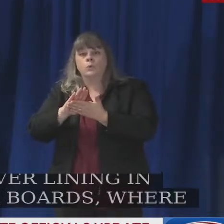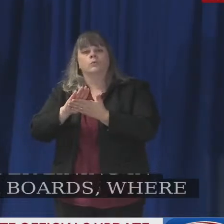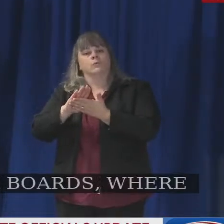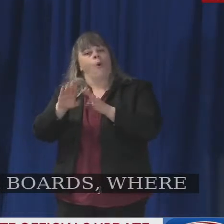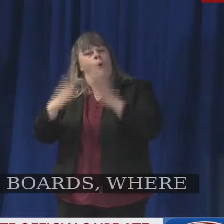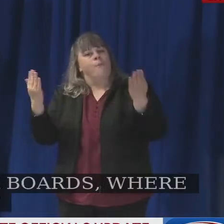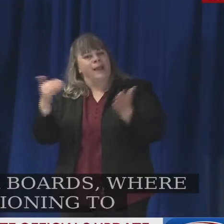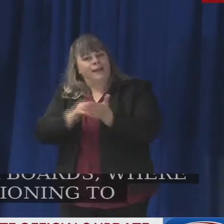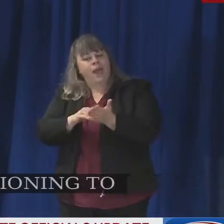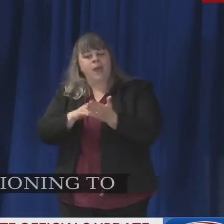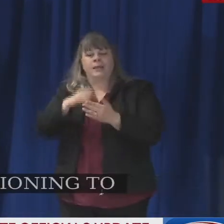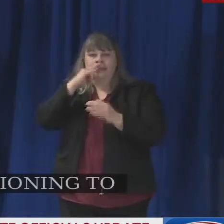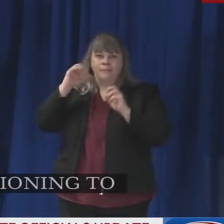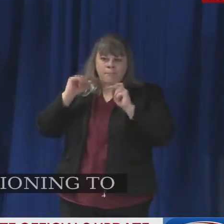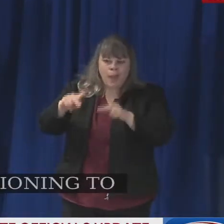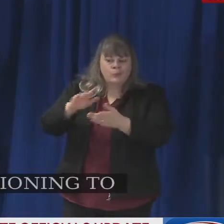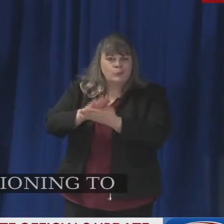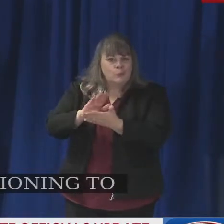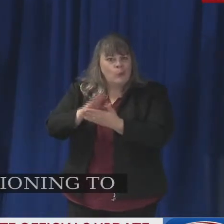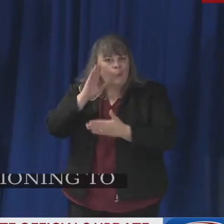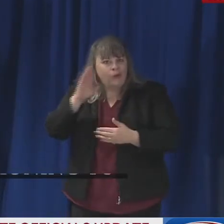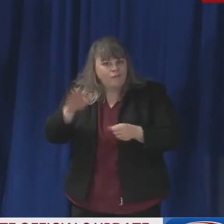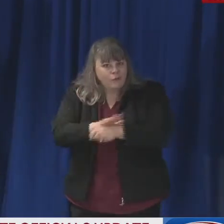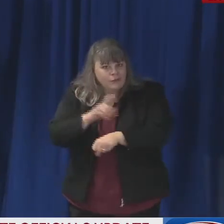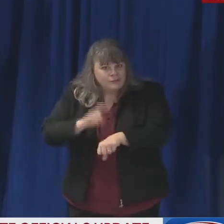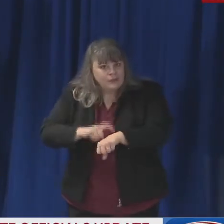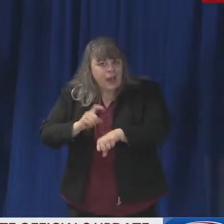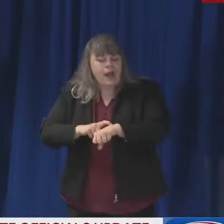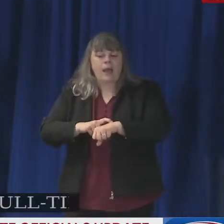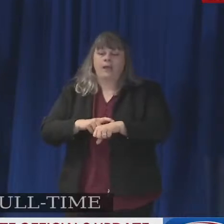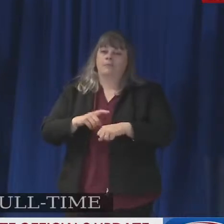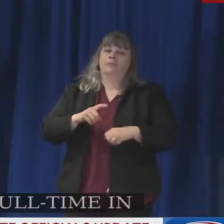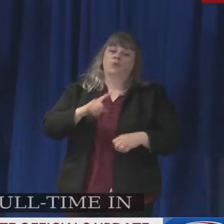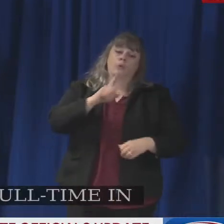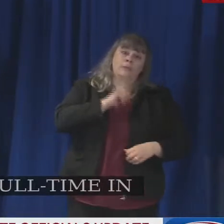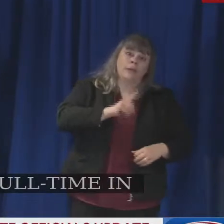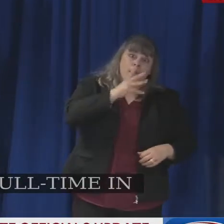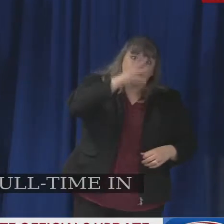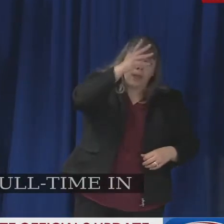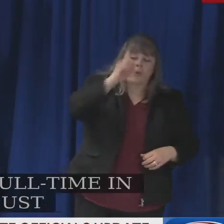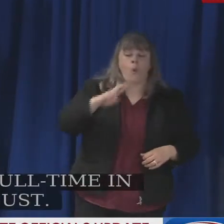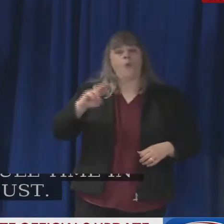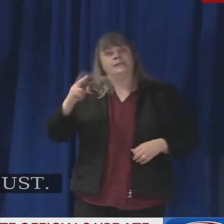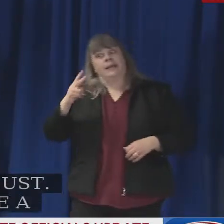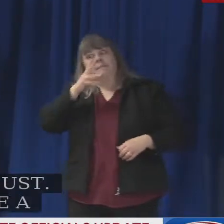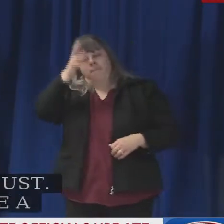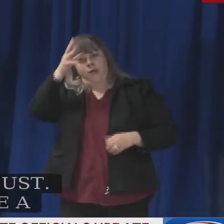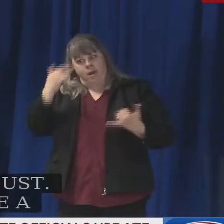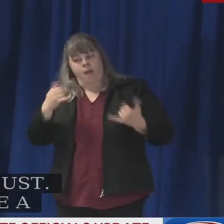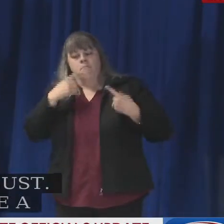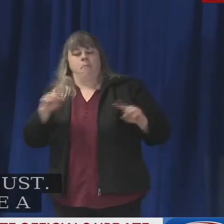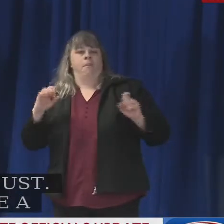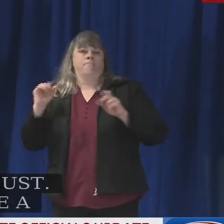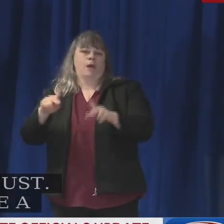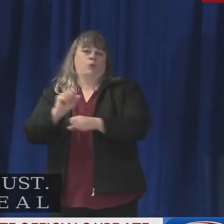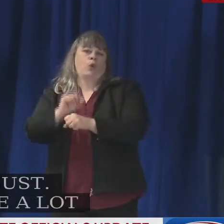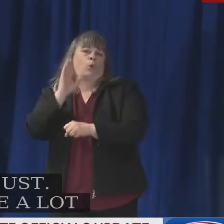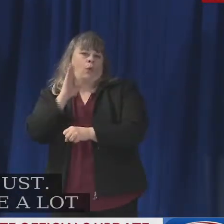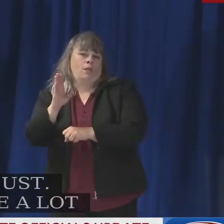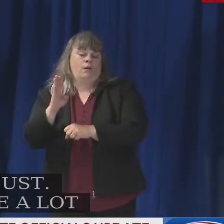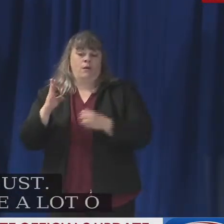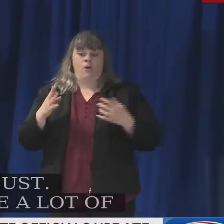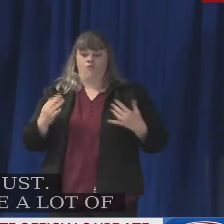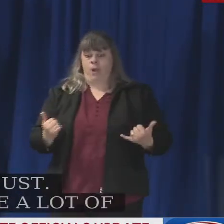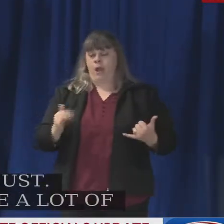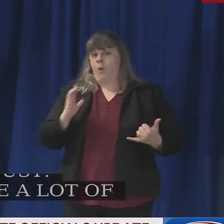late August, early September. I think you'll see a lot of, you know, whether it's single parents or that second parent getting back to work as well. Our workforce right now